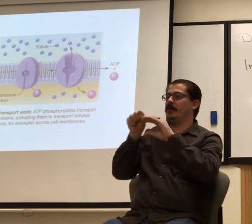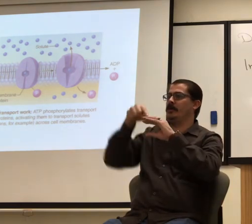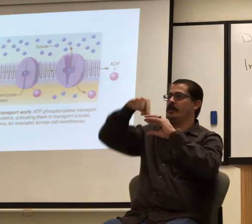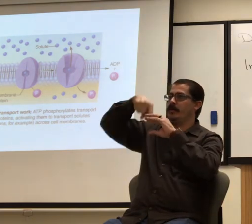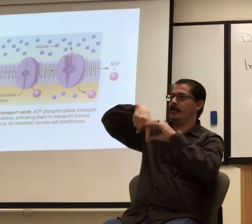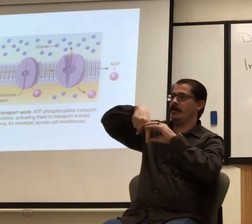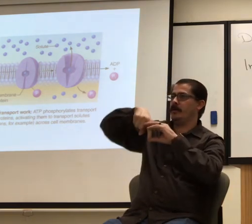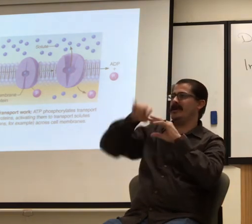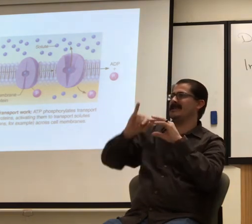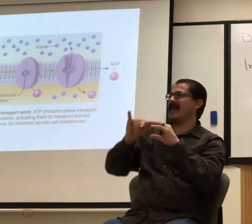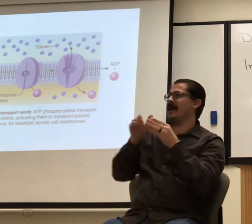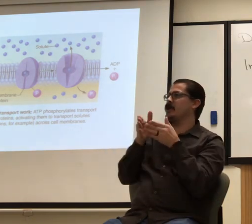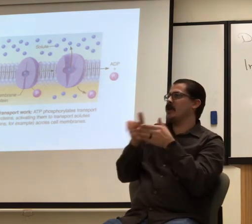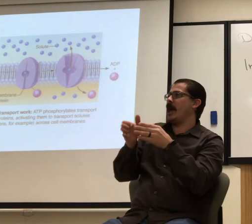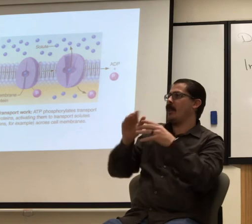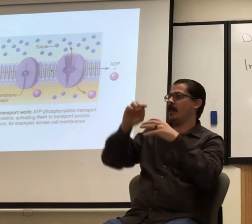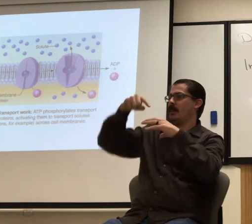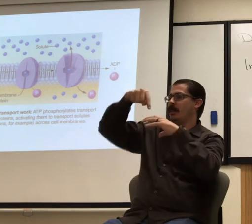So channel.